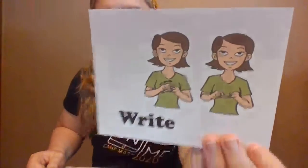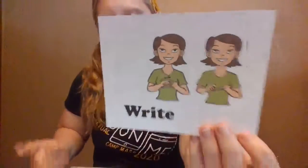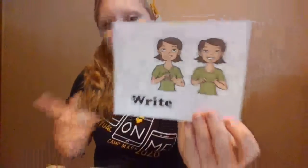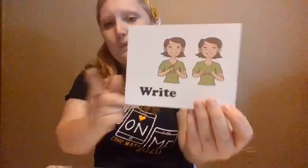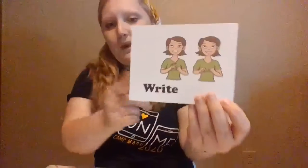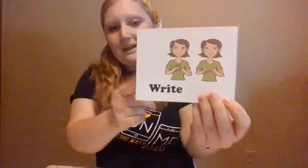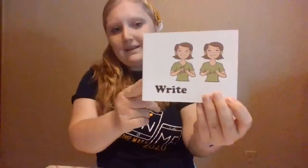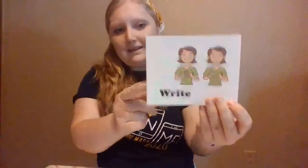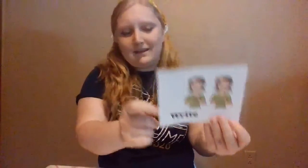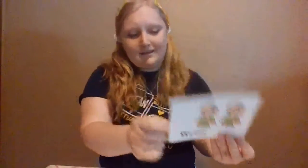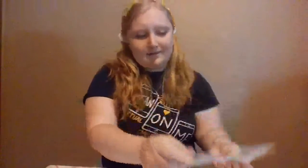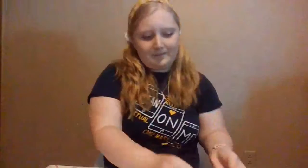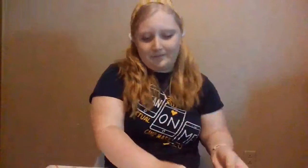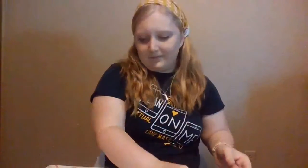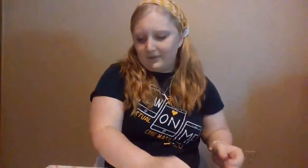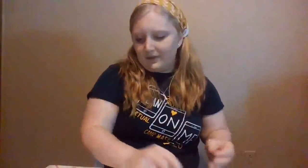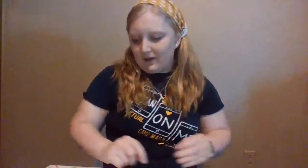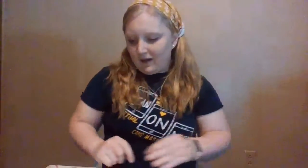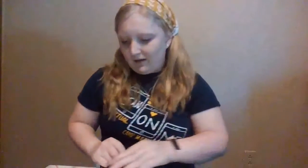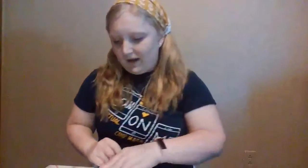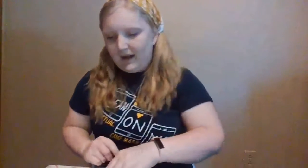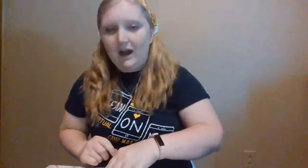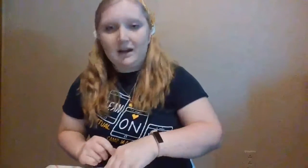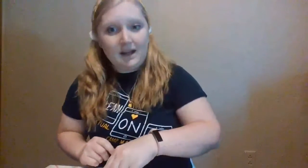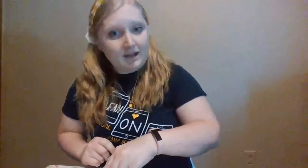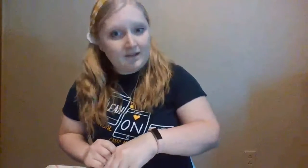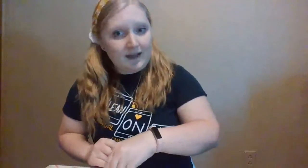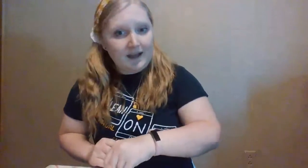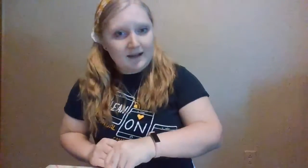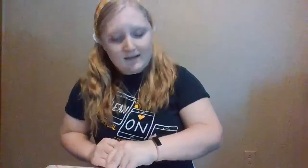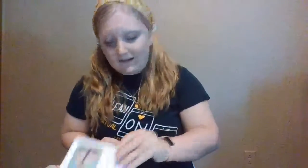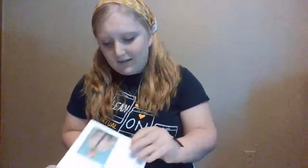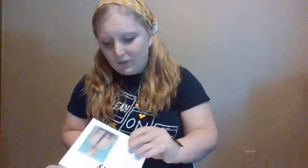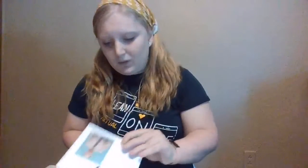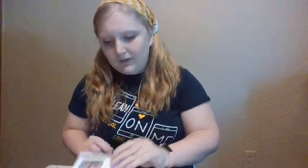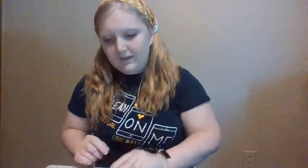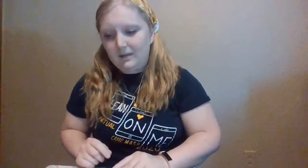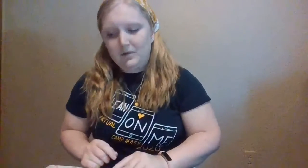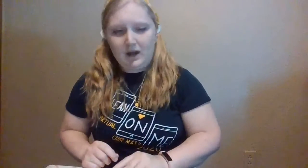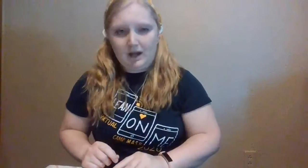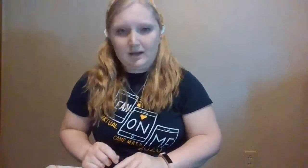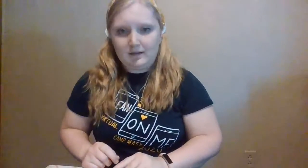So write. All right, our next sign is a school subject.